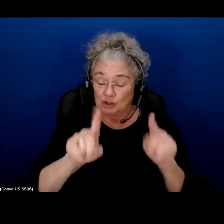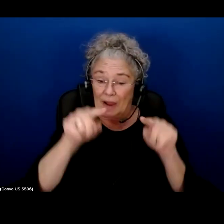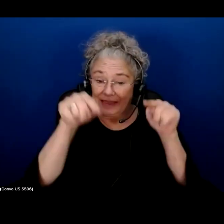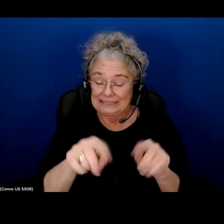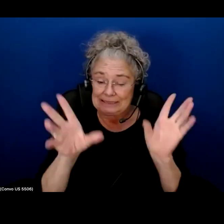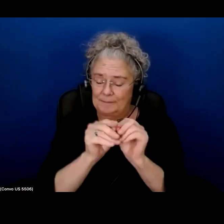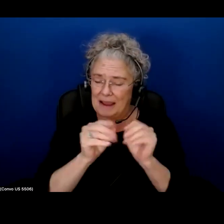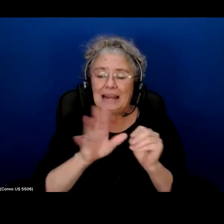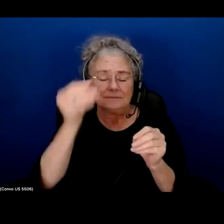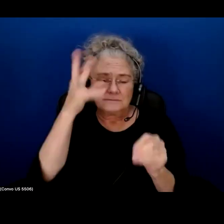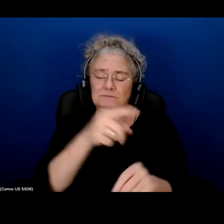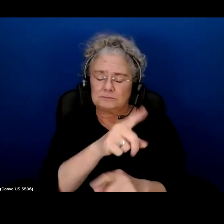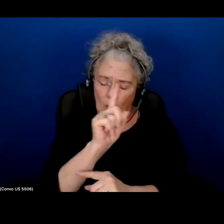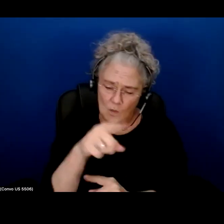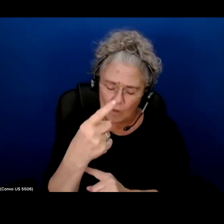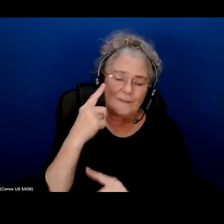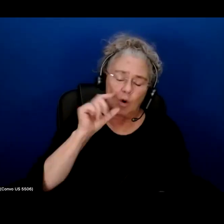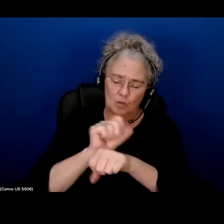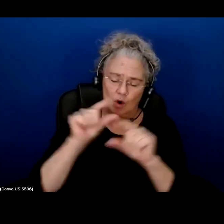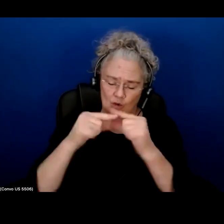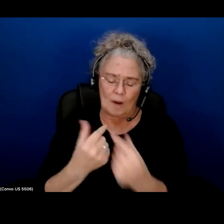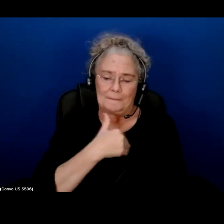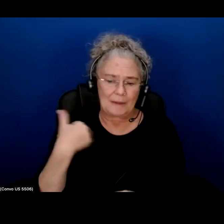it is strictly for work group members to participate.